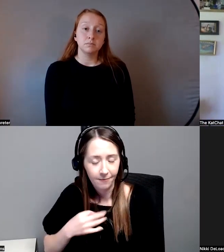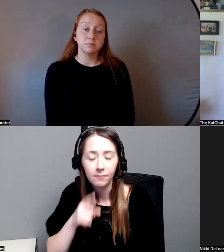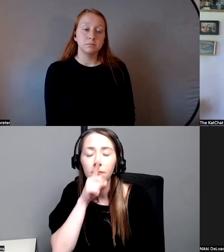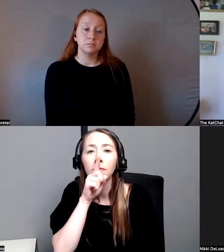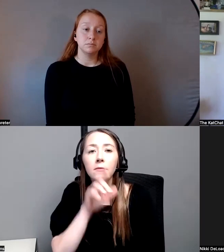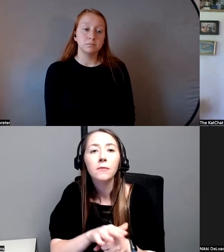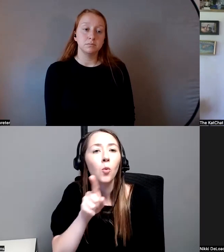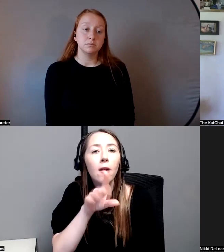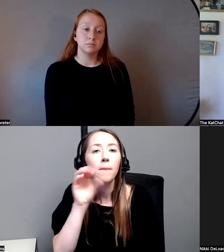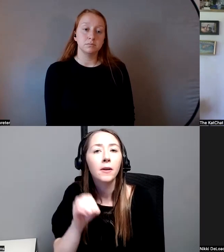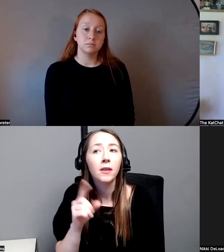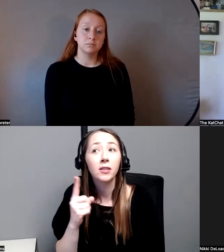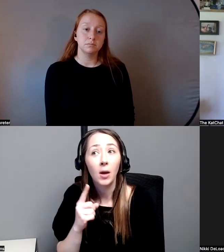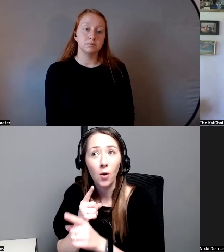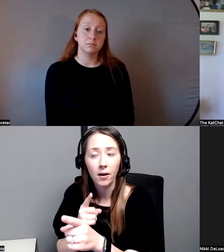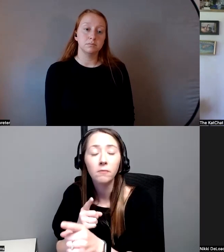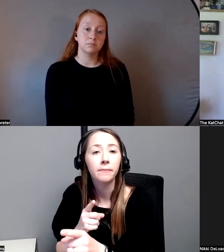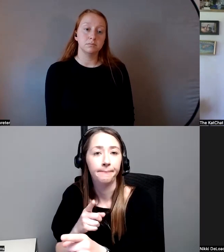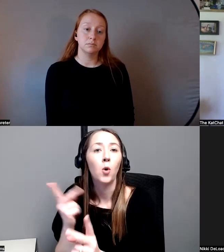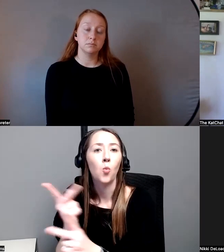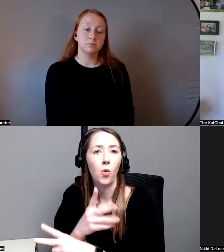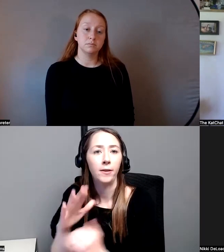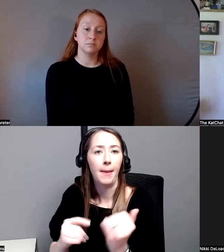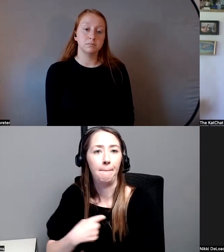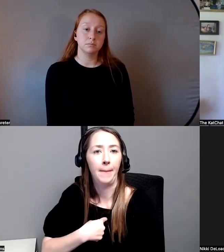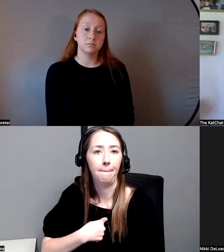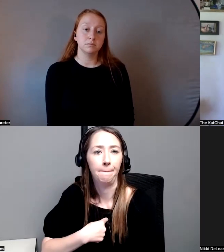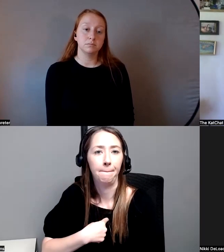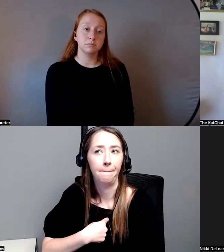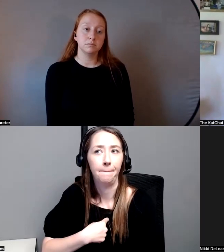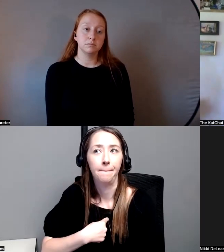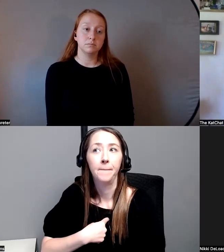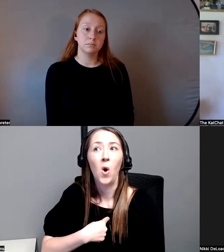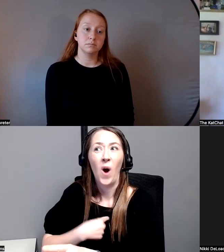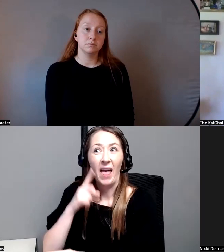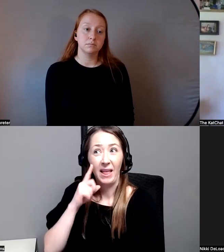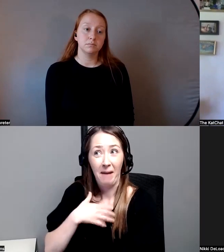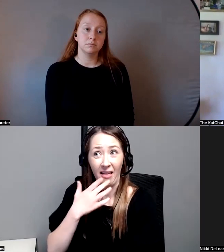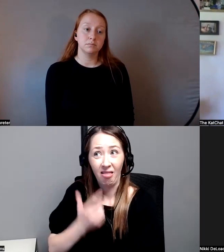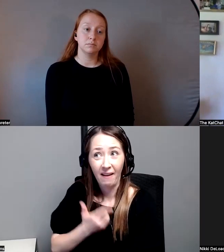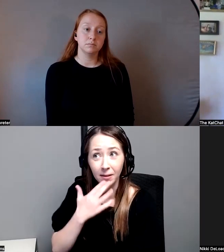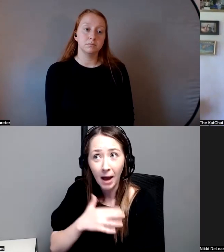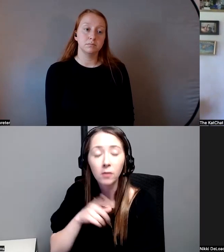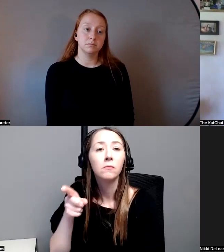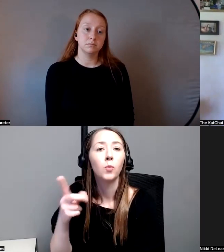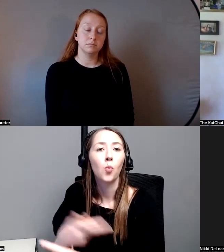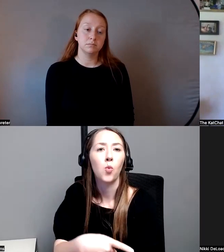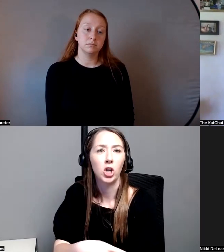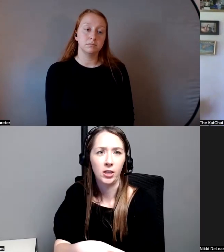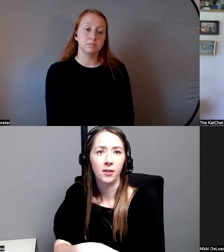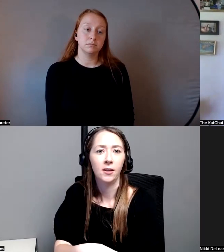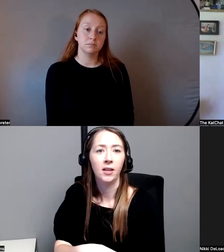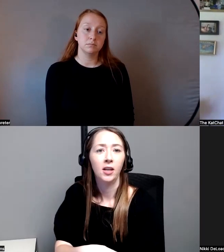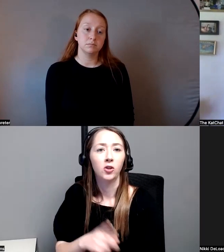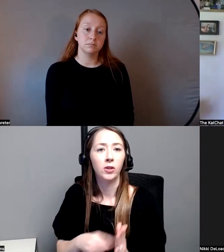you there is always somebody that is in a worse position and a worse situation than you are. And when you get out of your own life and get out